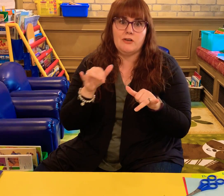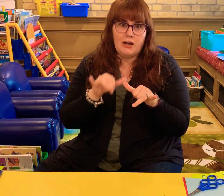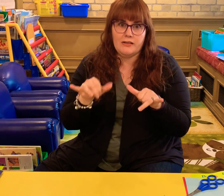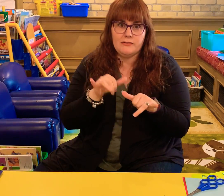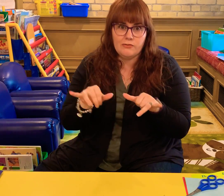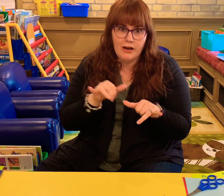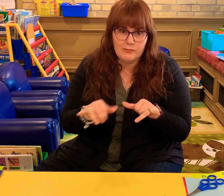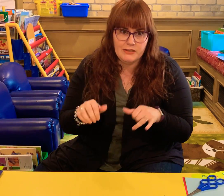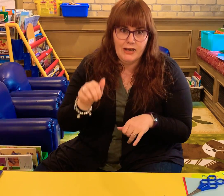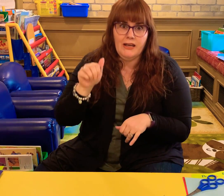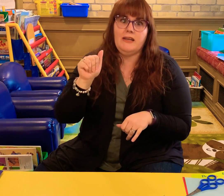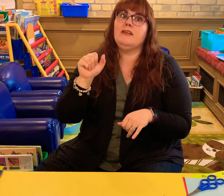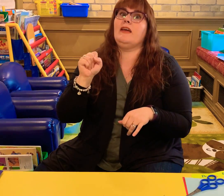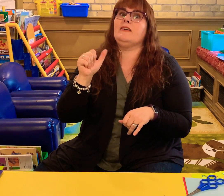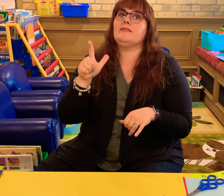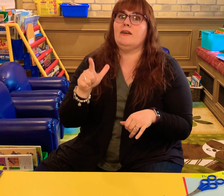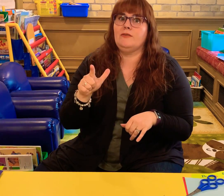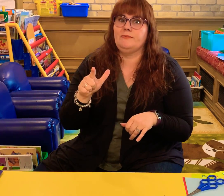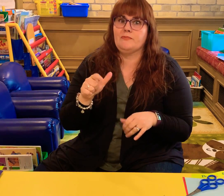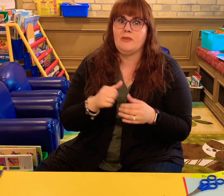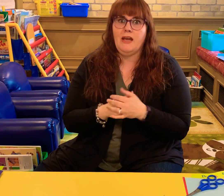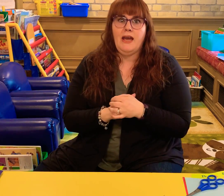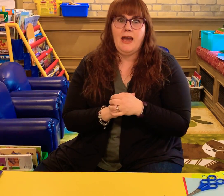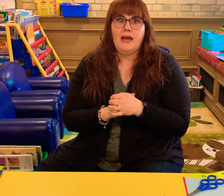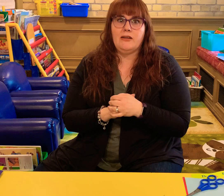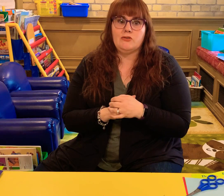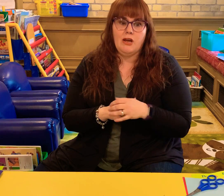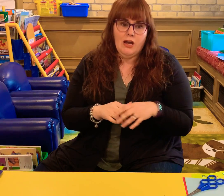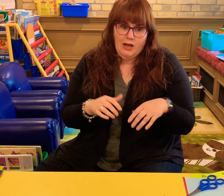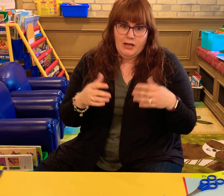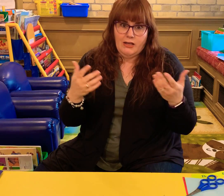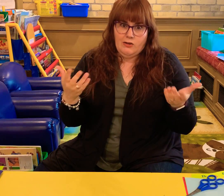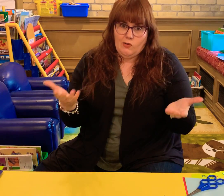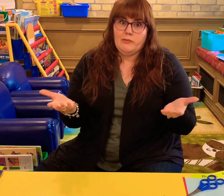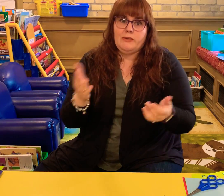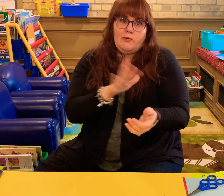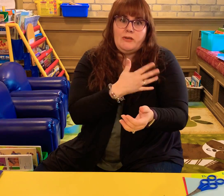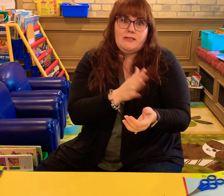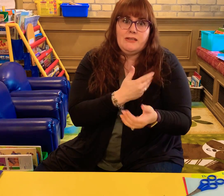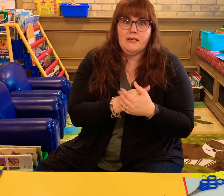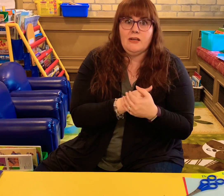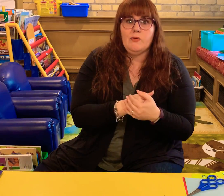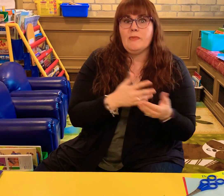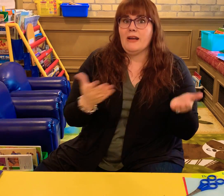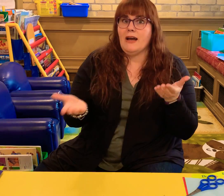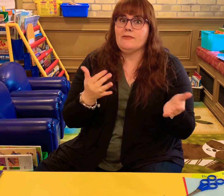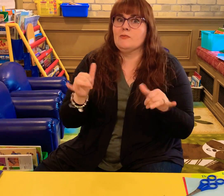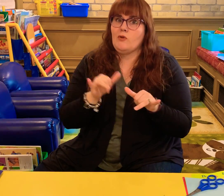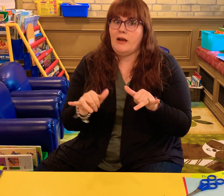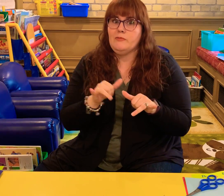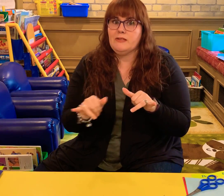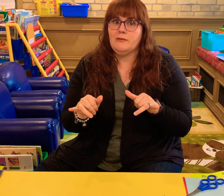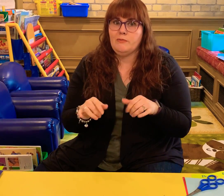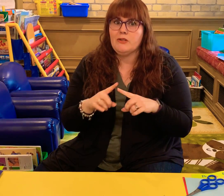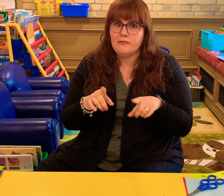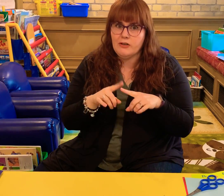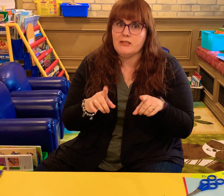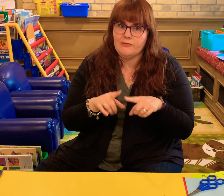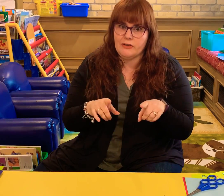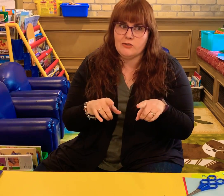kinds of rhymes in ASL and normally when we sing we might have some rhymes but they're very different so